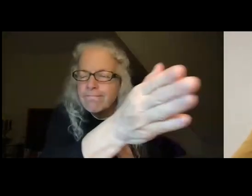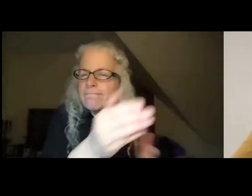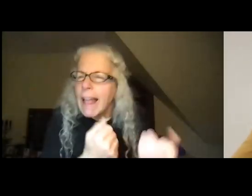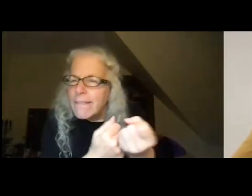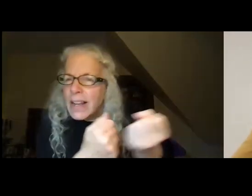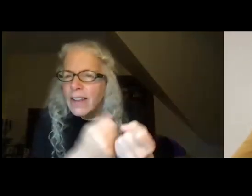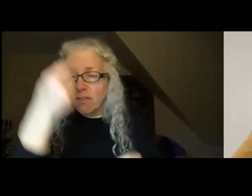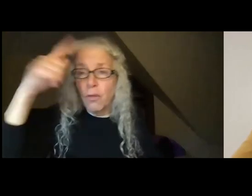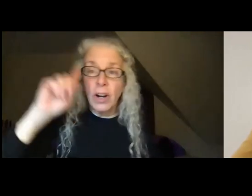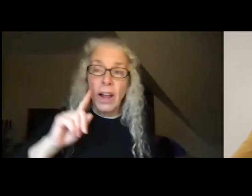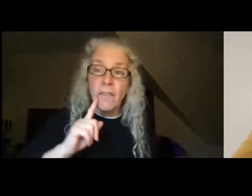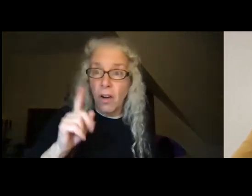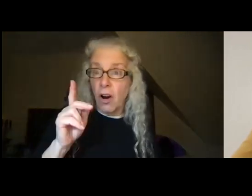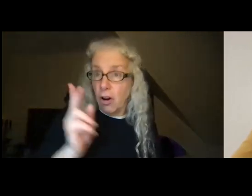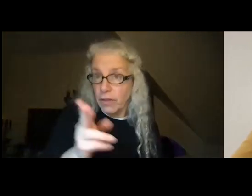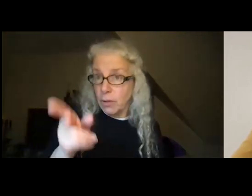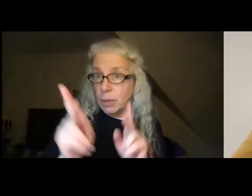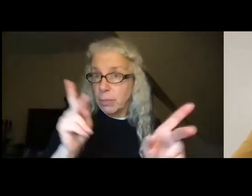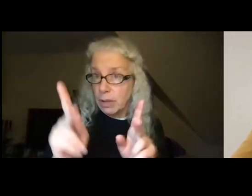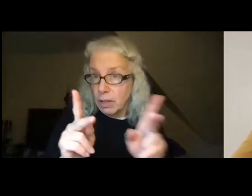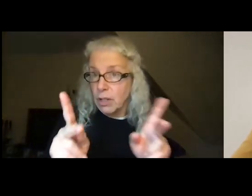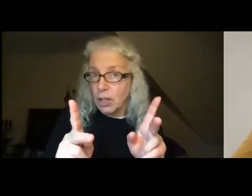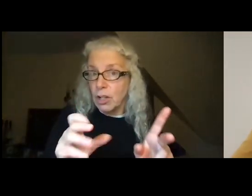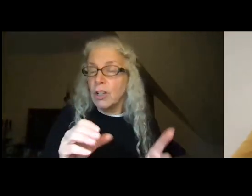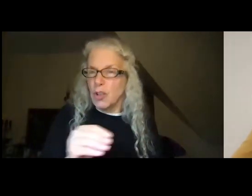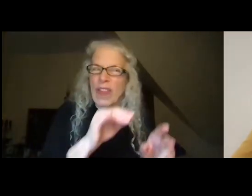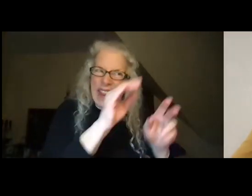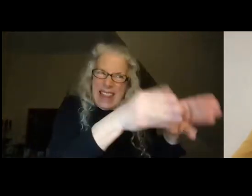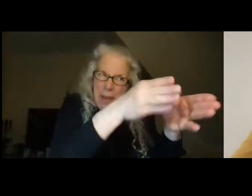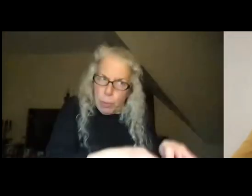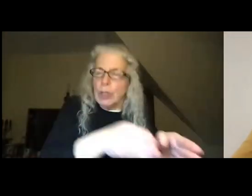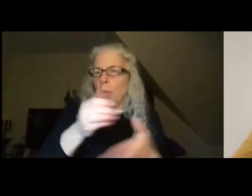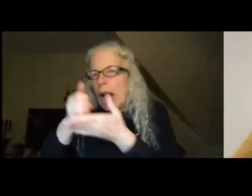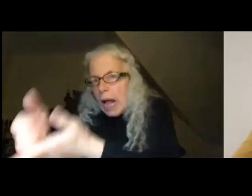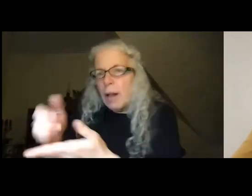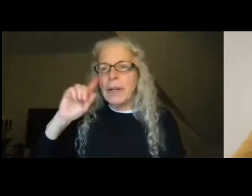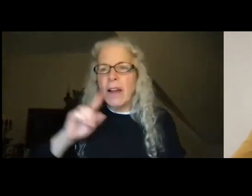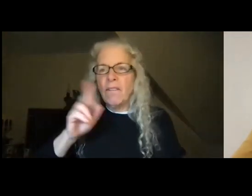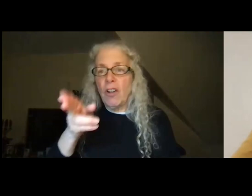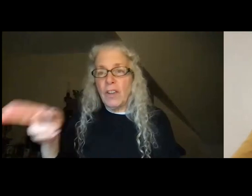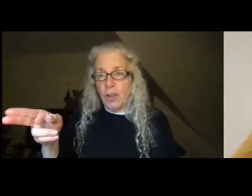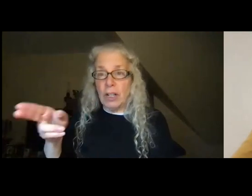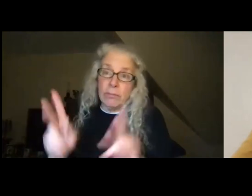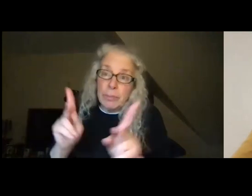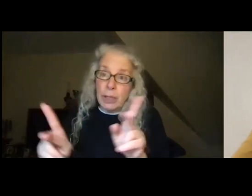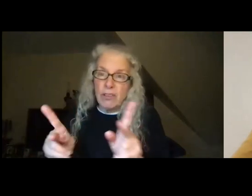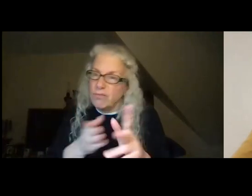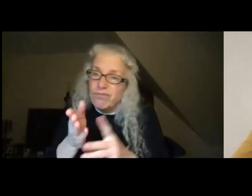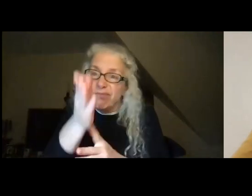hearing individuals throughout their healthcare journey. So this is what we're proposing, and we'll